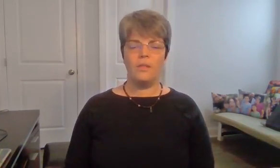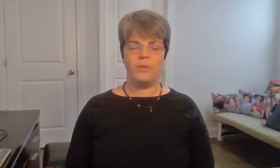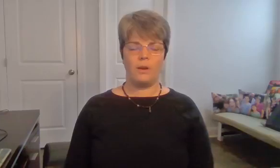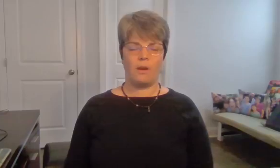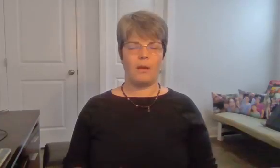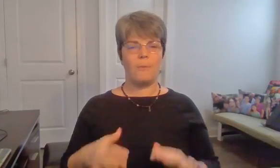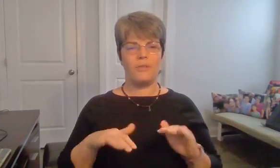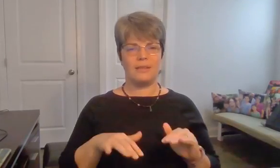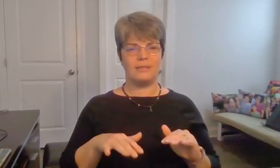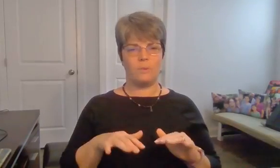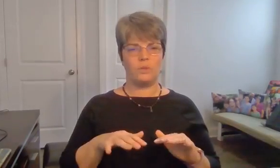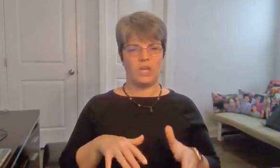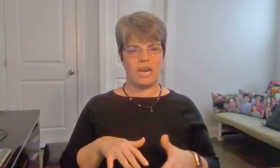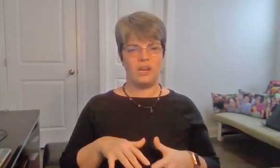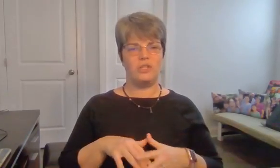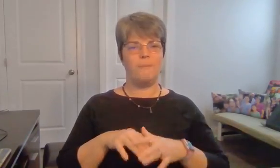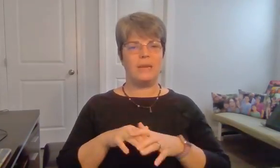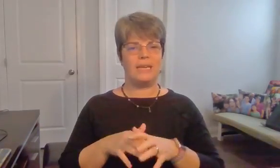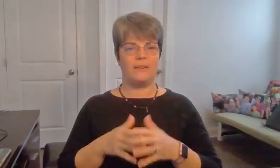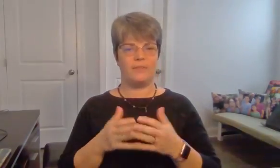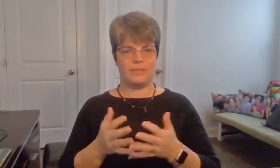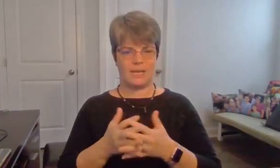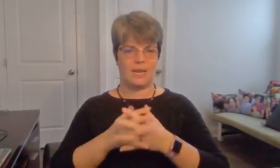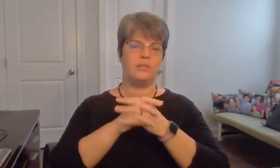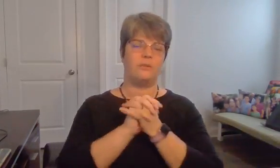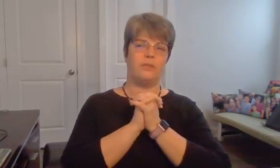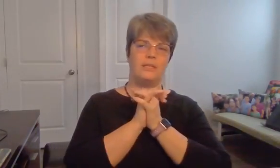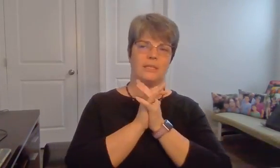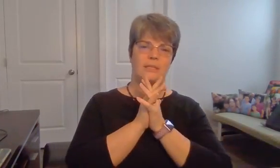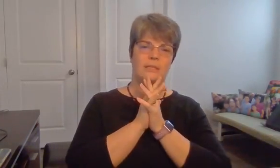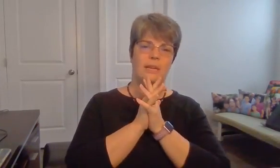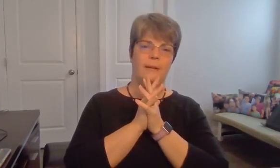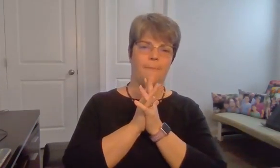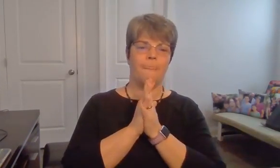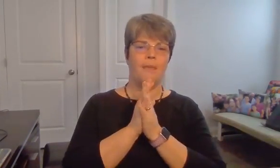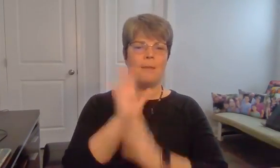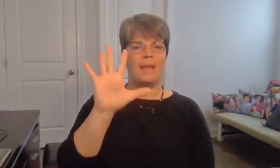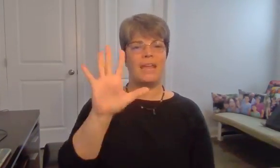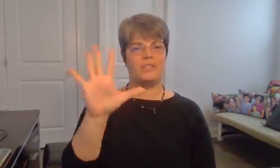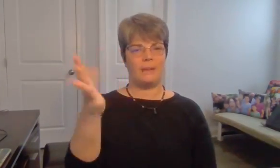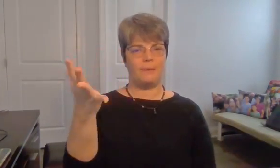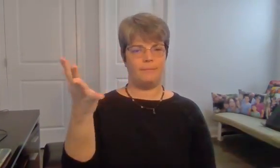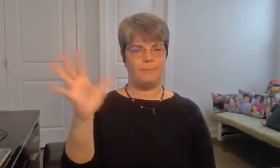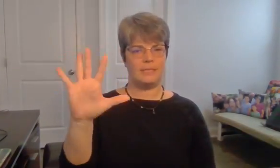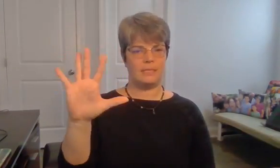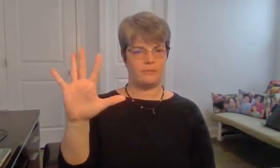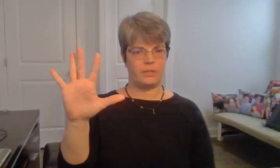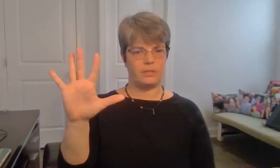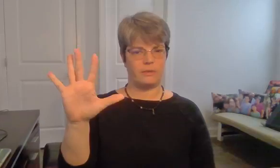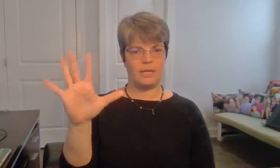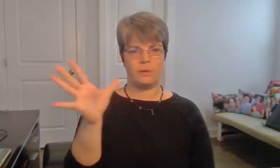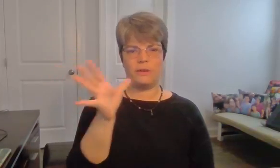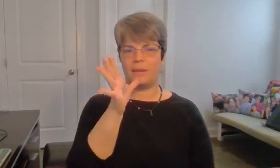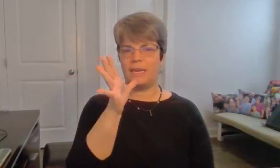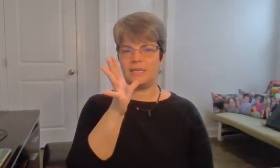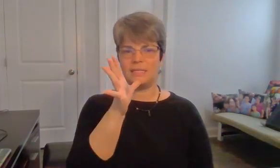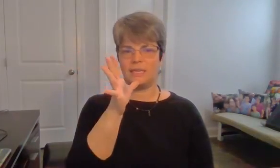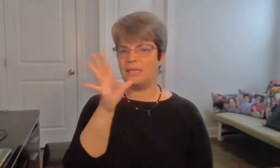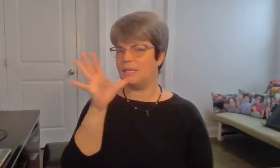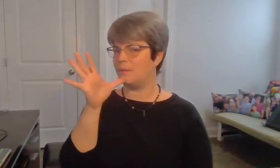There are a couple things that will change the meaning of the sign. So for instance, my hand shape makes a difference, right? So if my hand is like this on my